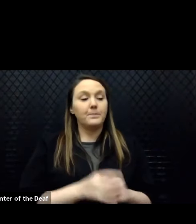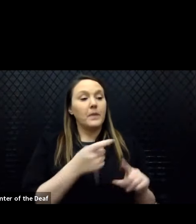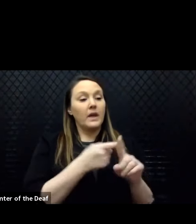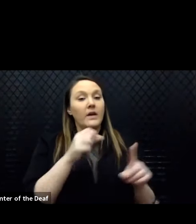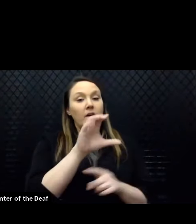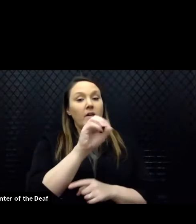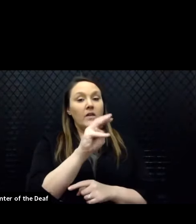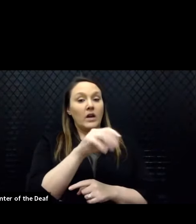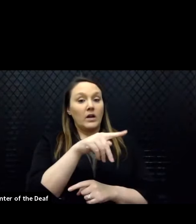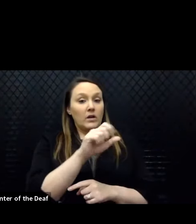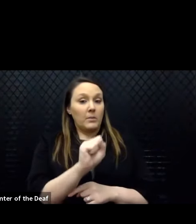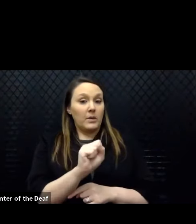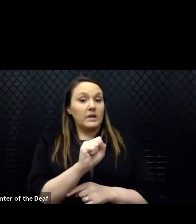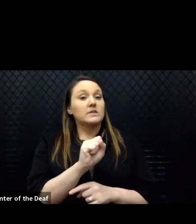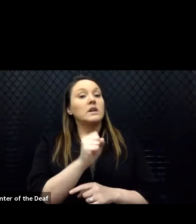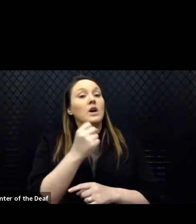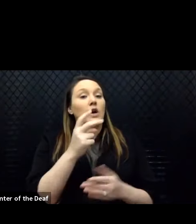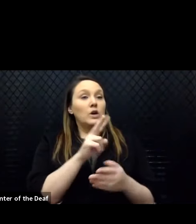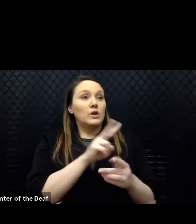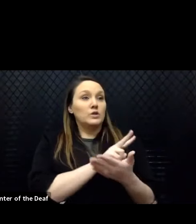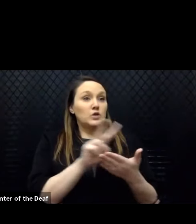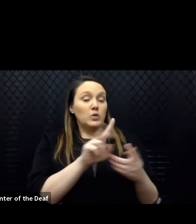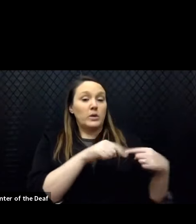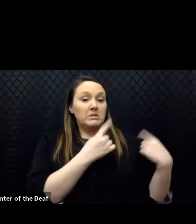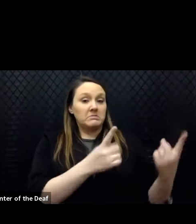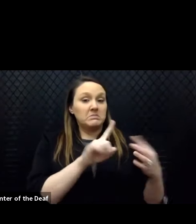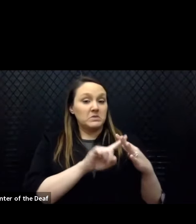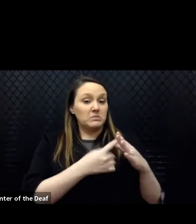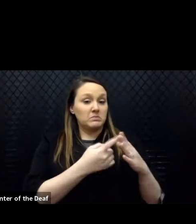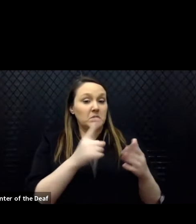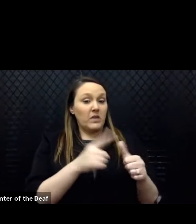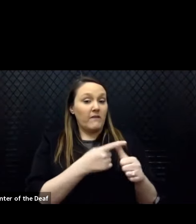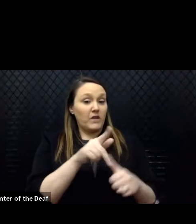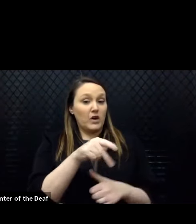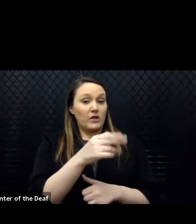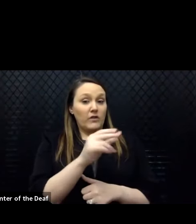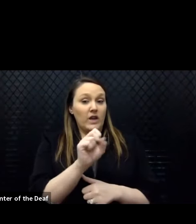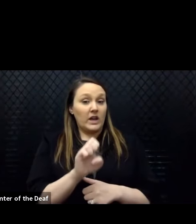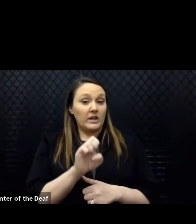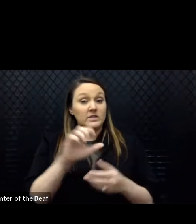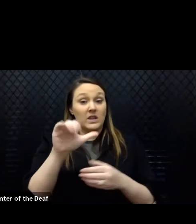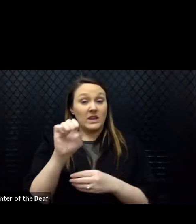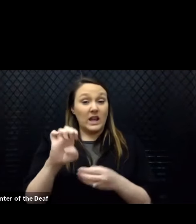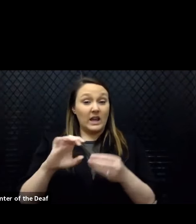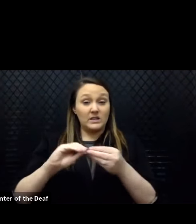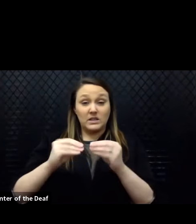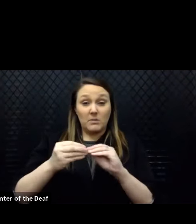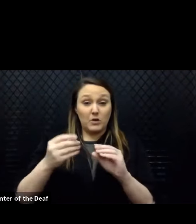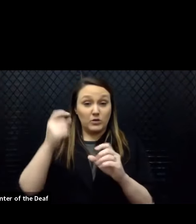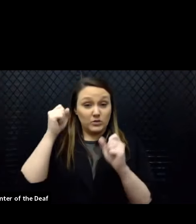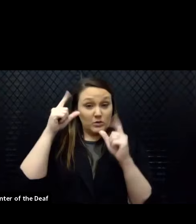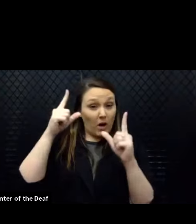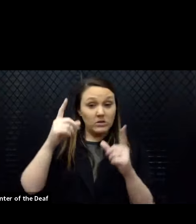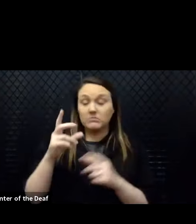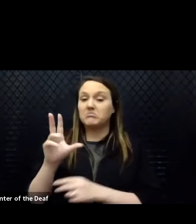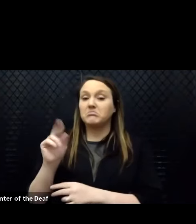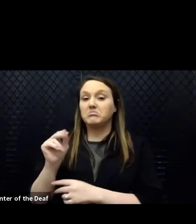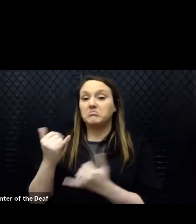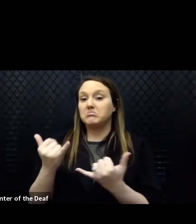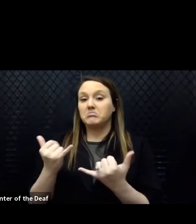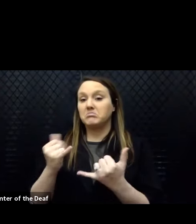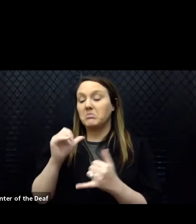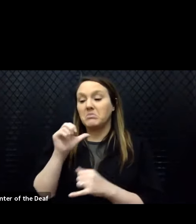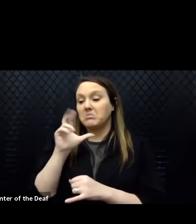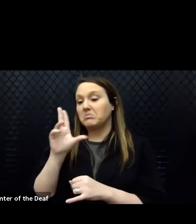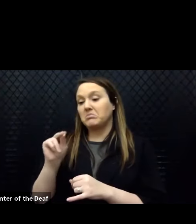2 weeks into the first phase. Does anything about the case numbers surprise you? No, not at this point. We've